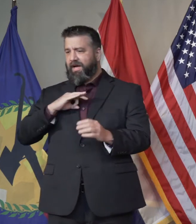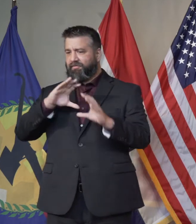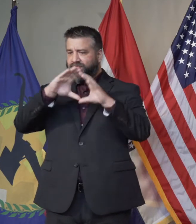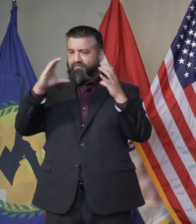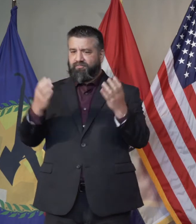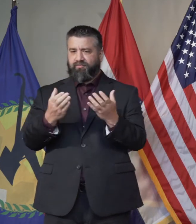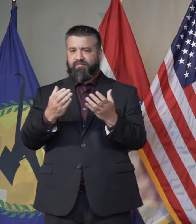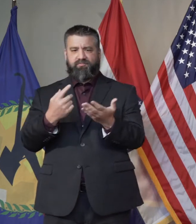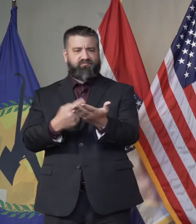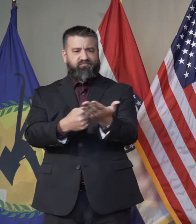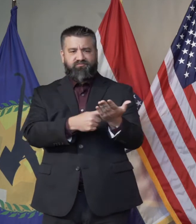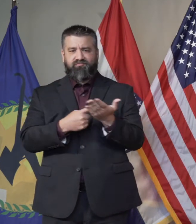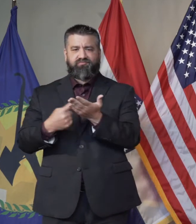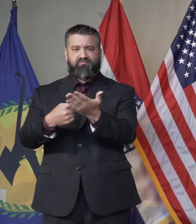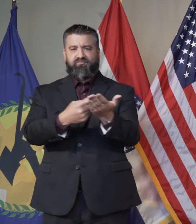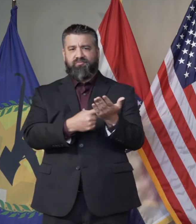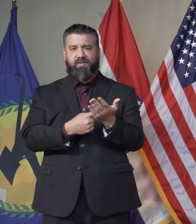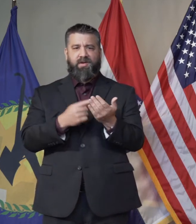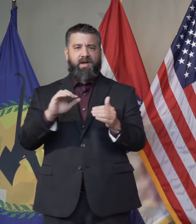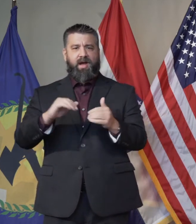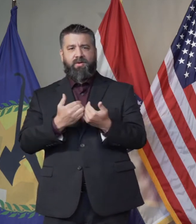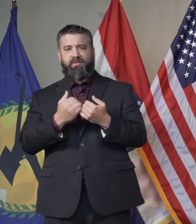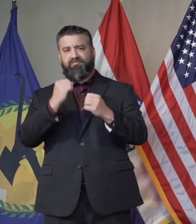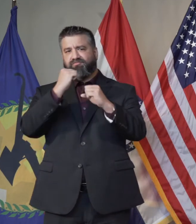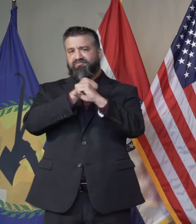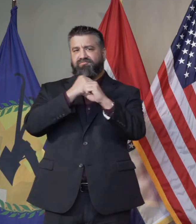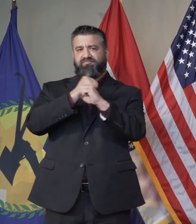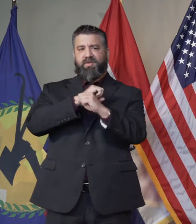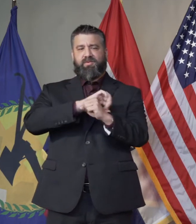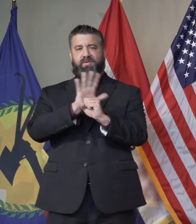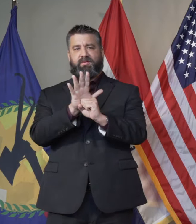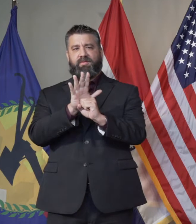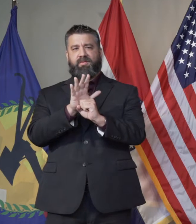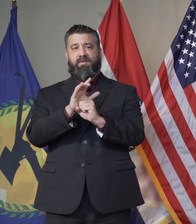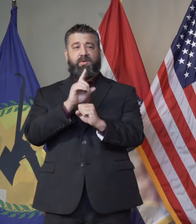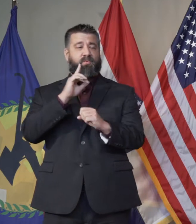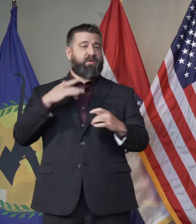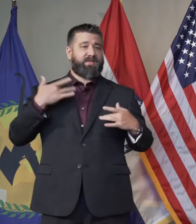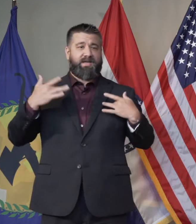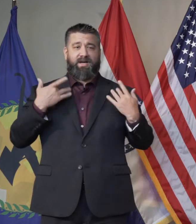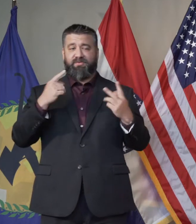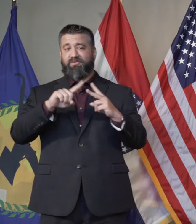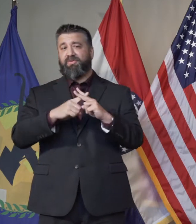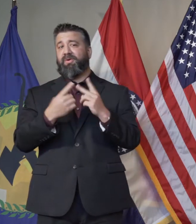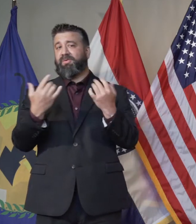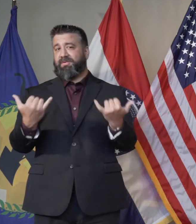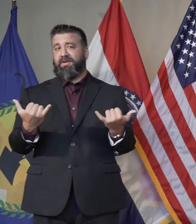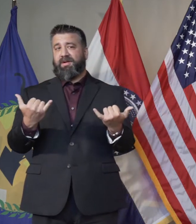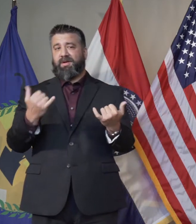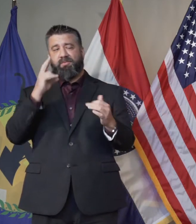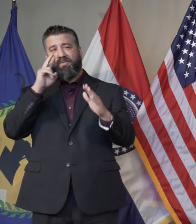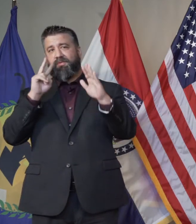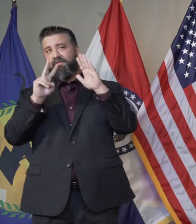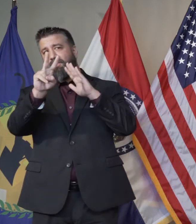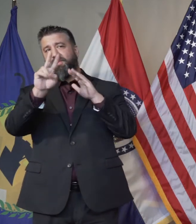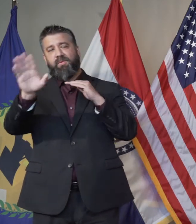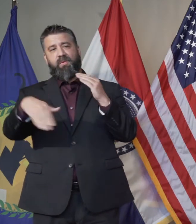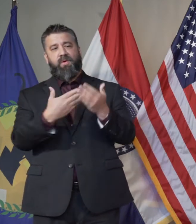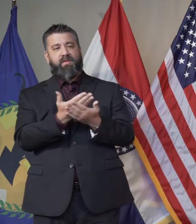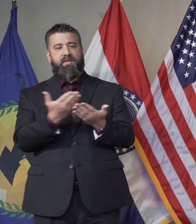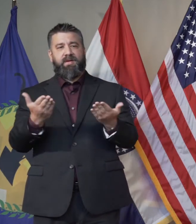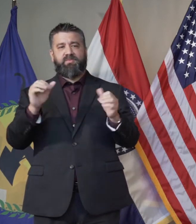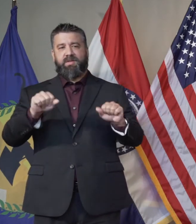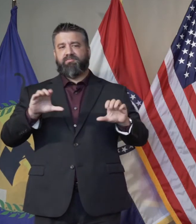in particular are facing. So we're excited to hit the ground running today and look forward to all the things I think we'll be able to